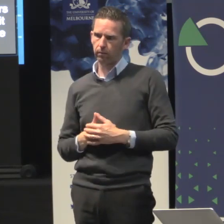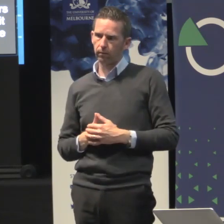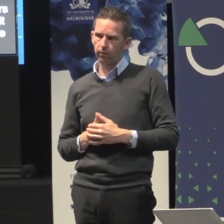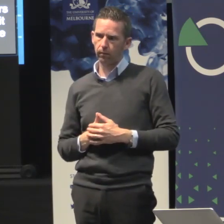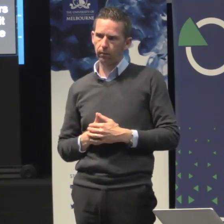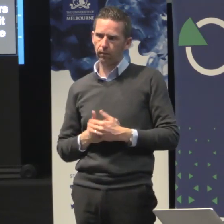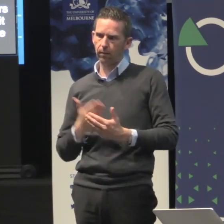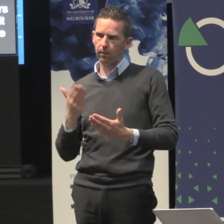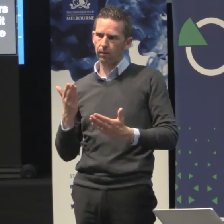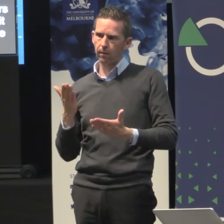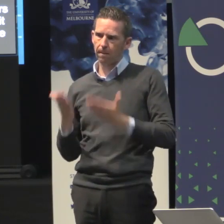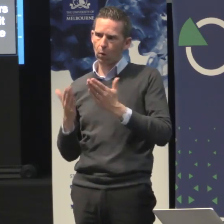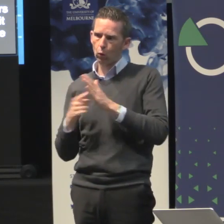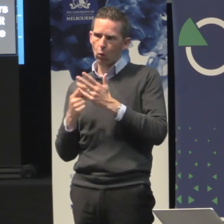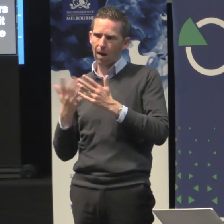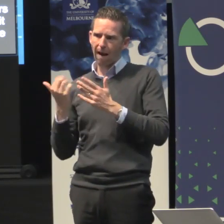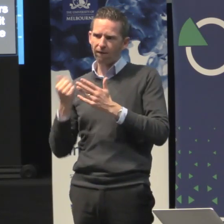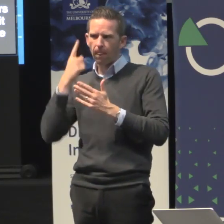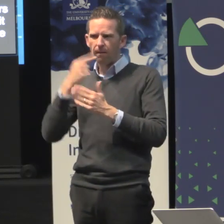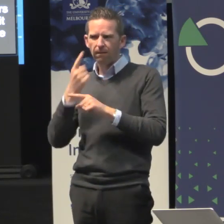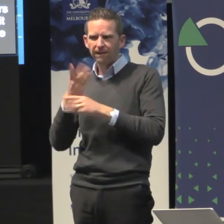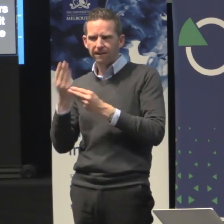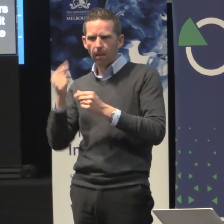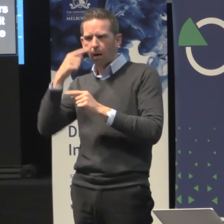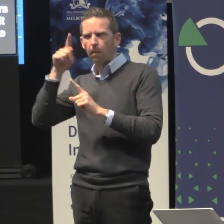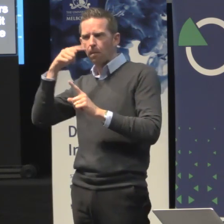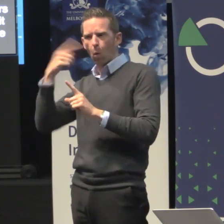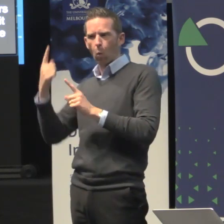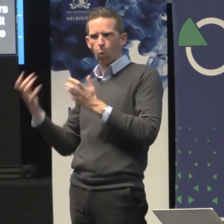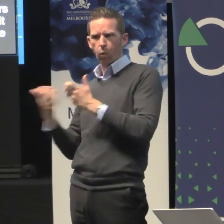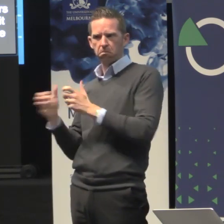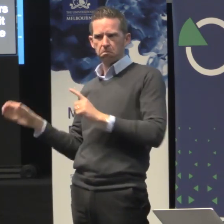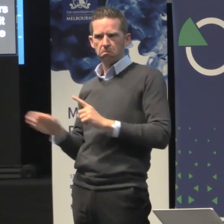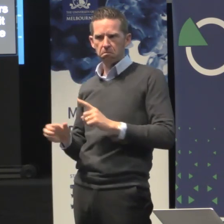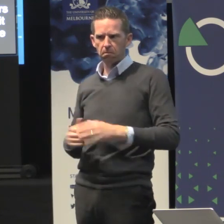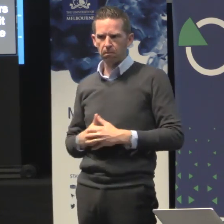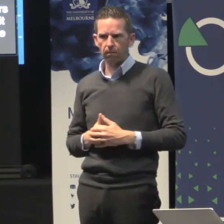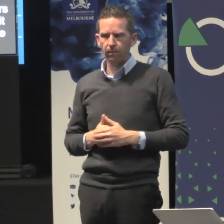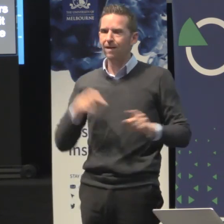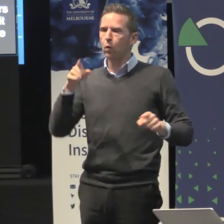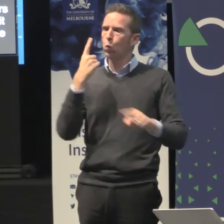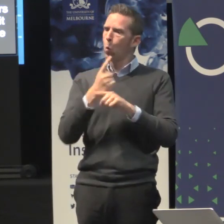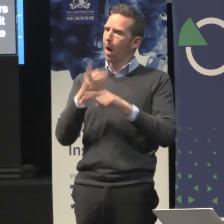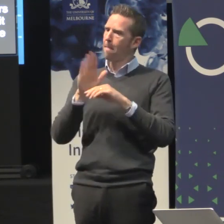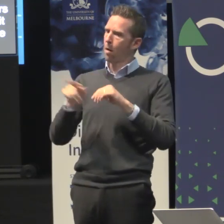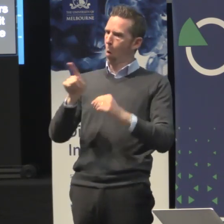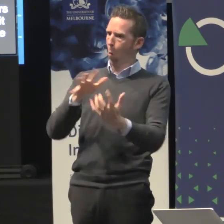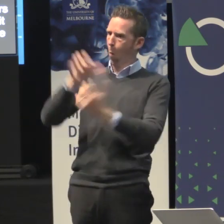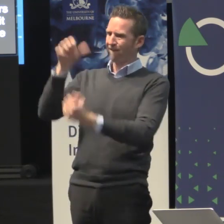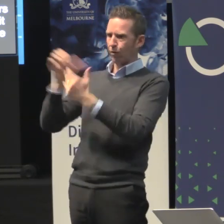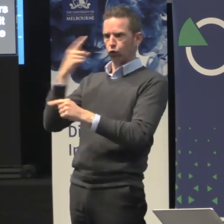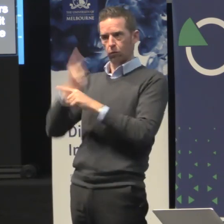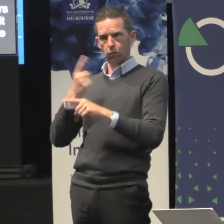I should be in advertising tonight, that was quite cute. Disability qualifications in